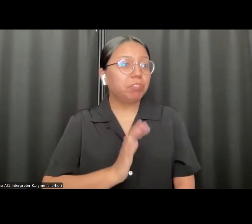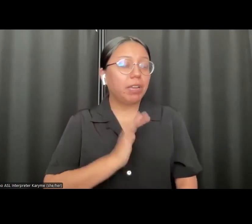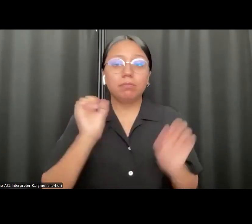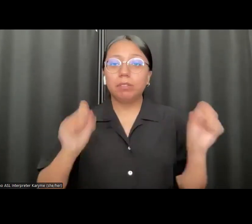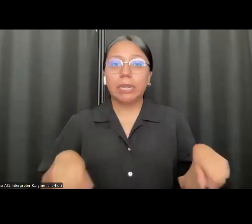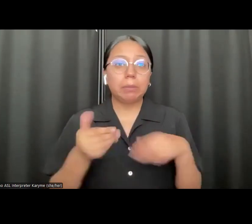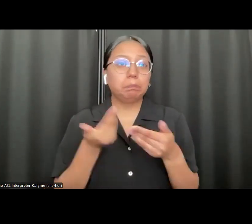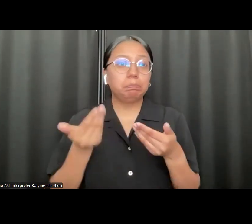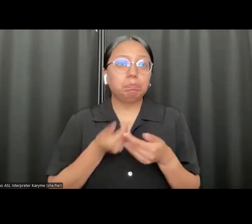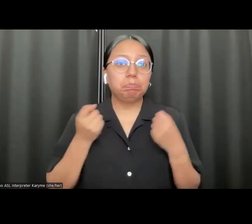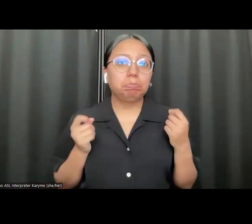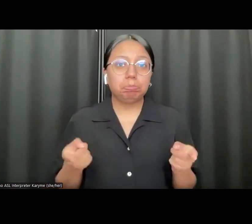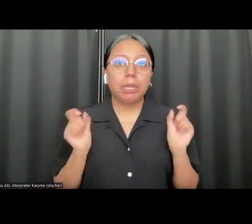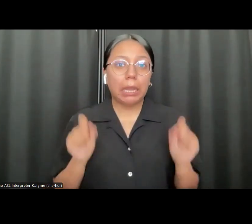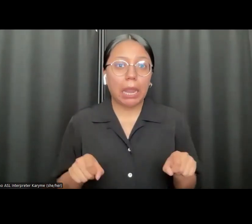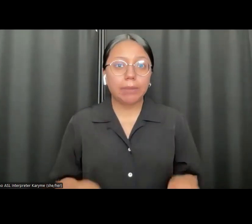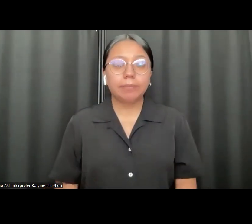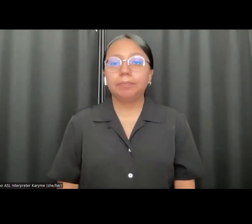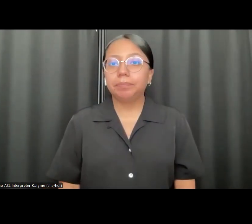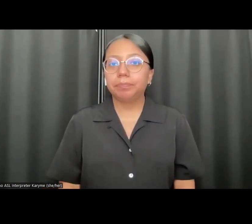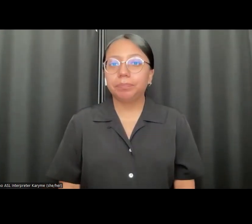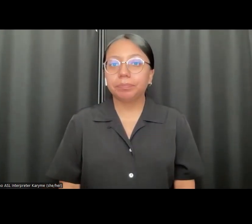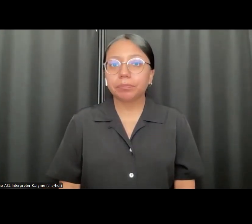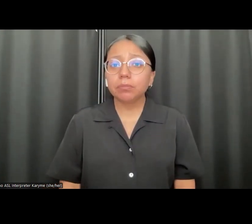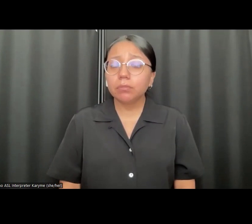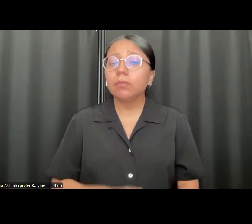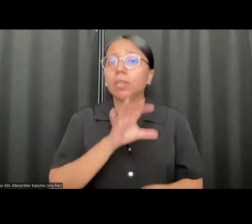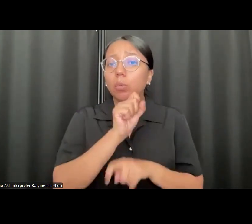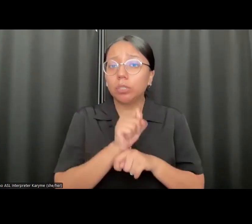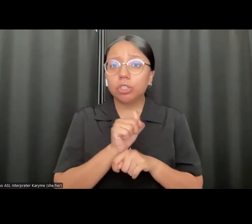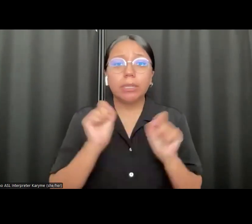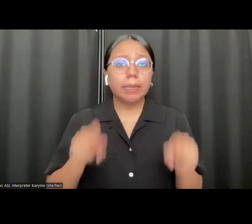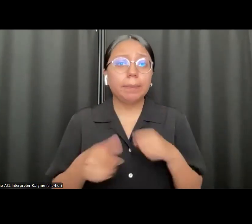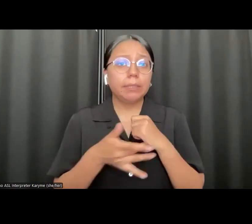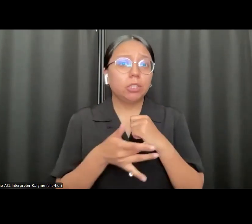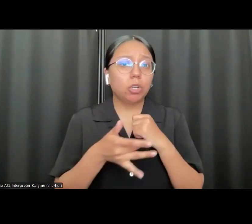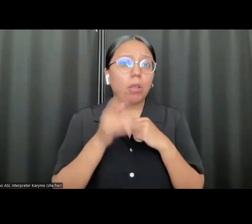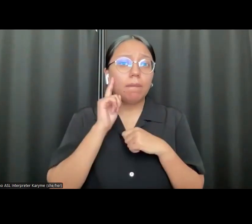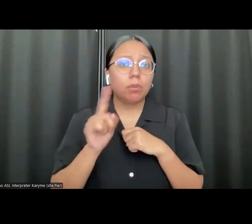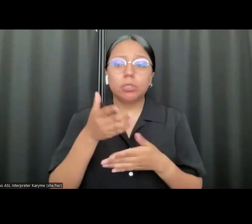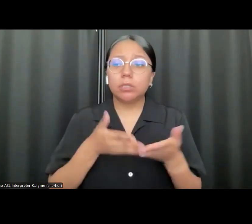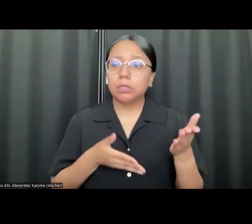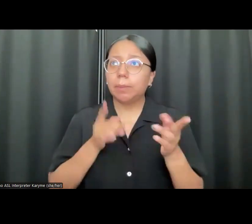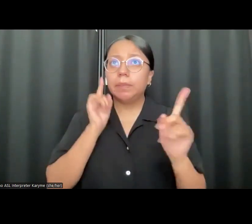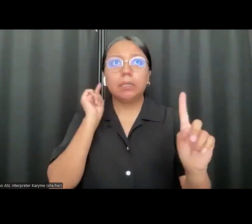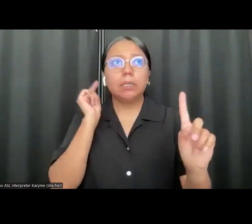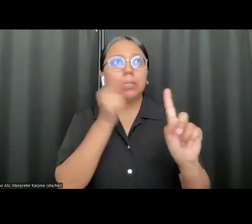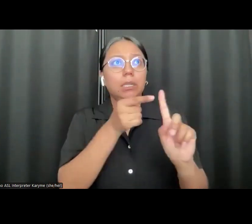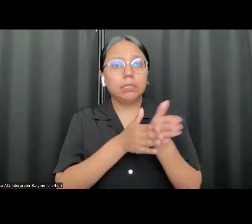to say that ritual can be a technology to suffer some energy, devotion, and focus to get